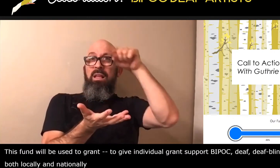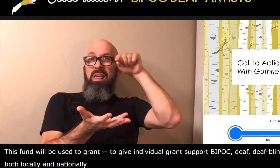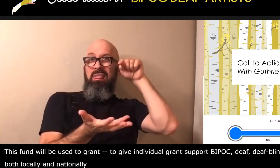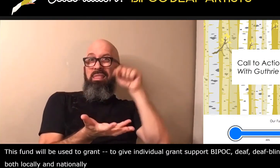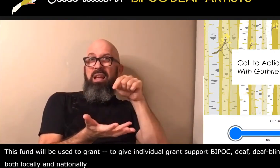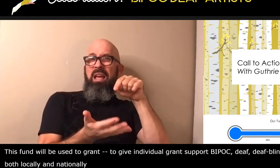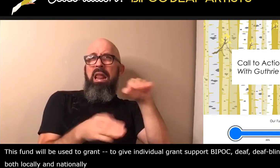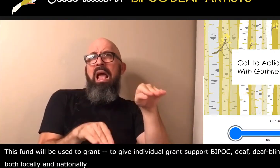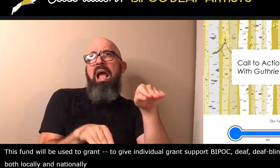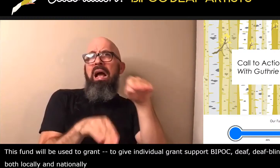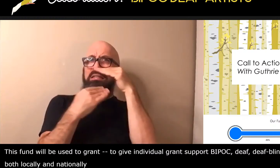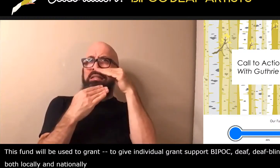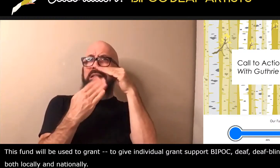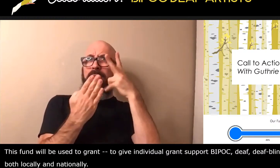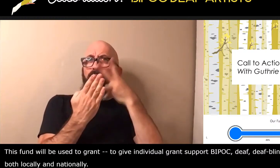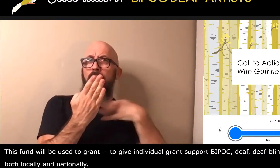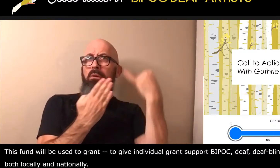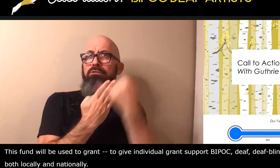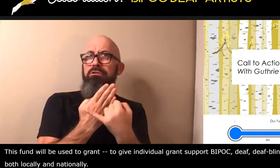The grants